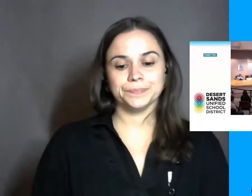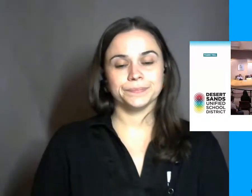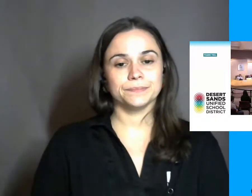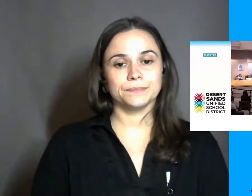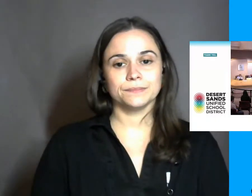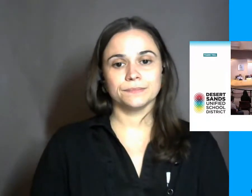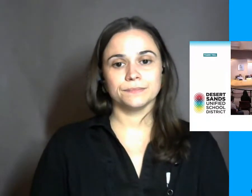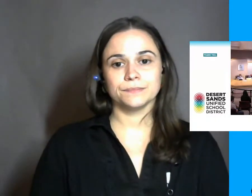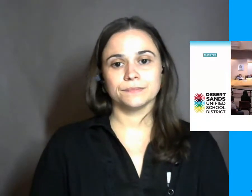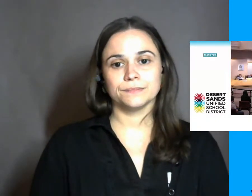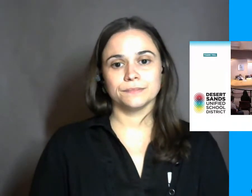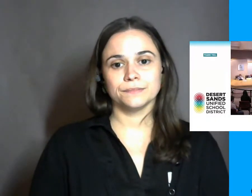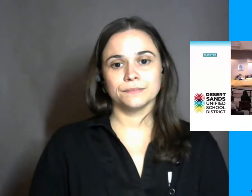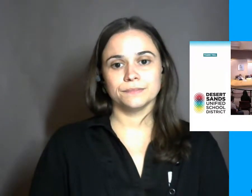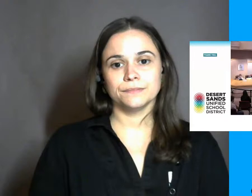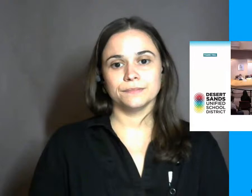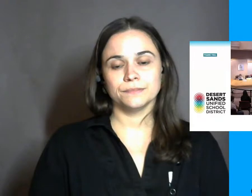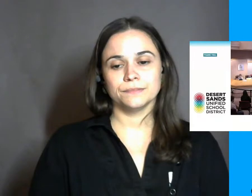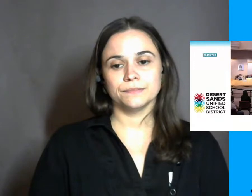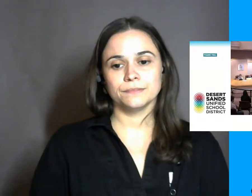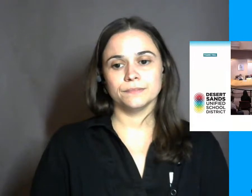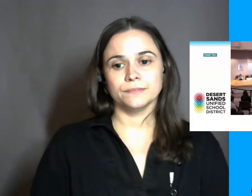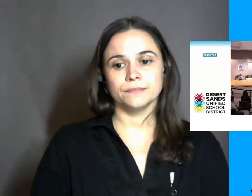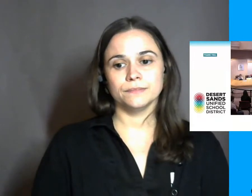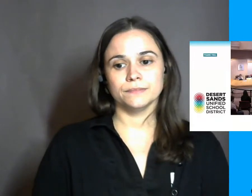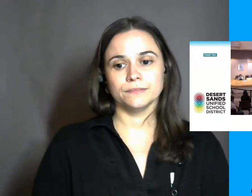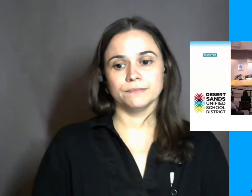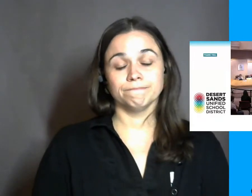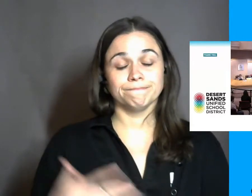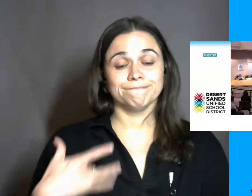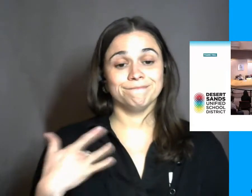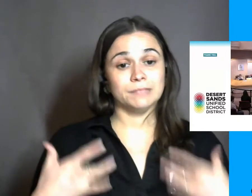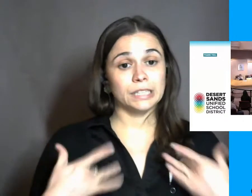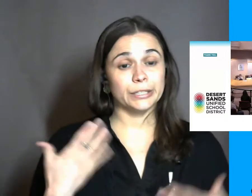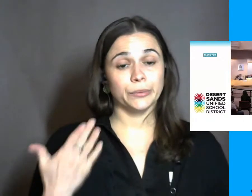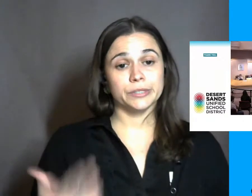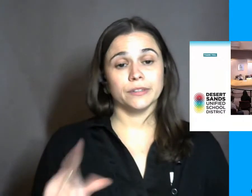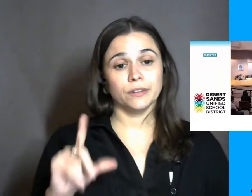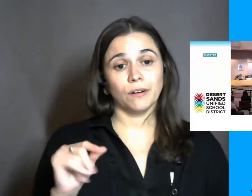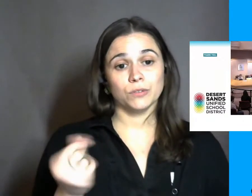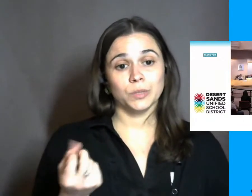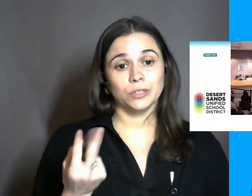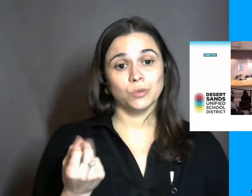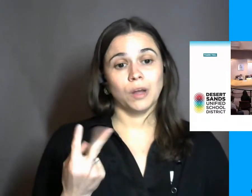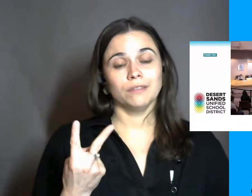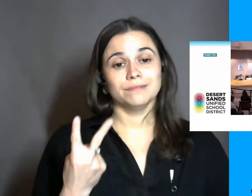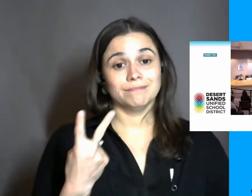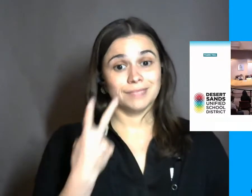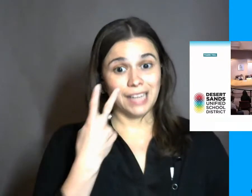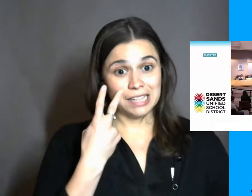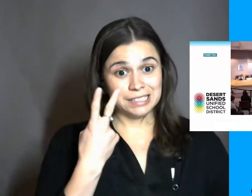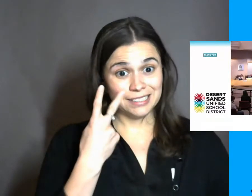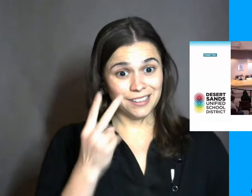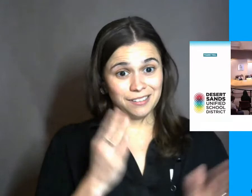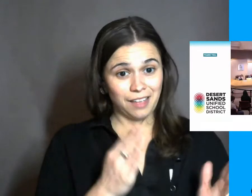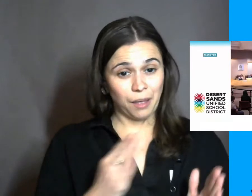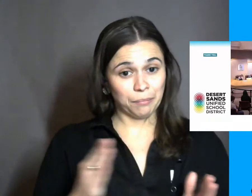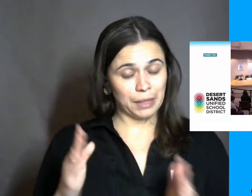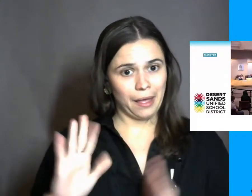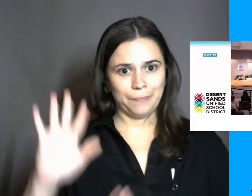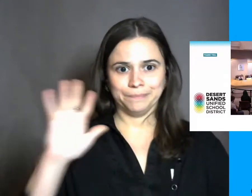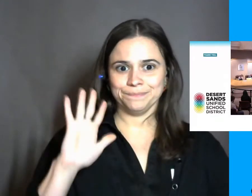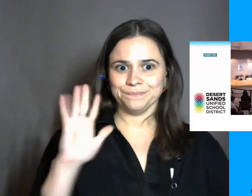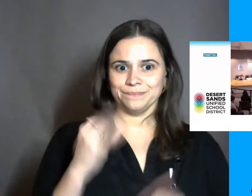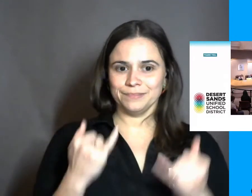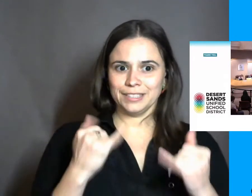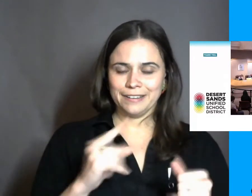was there when we created this facilities plan, and watching it come to fruition is really exciting, because